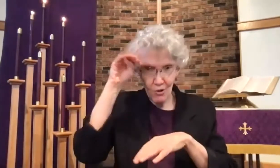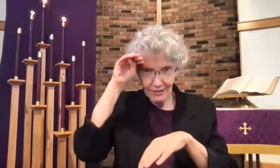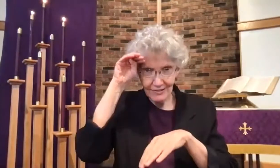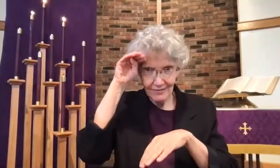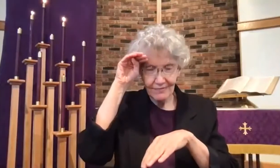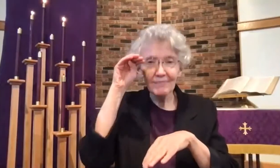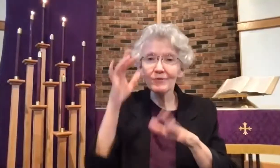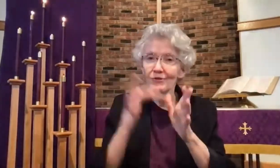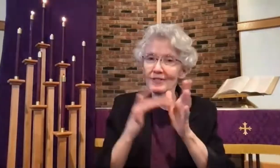to Jesus.